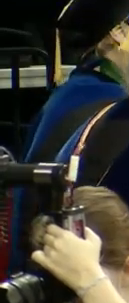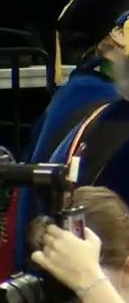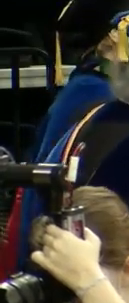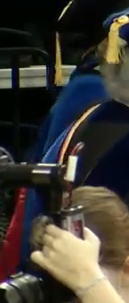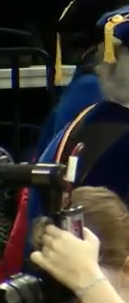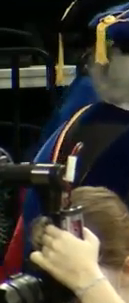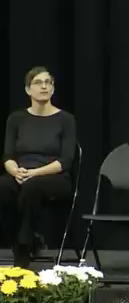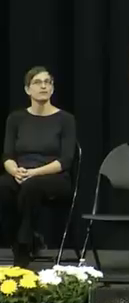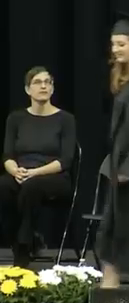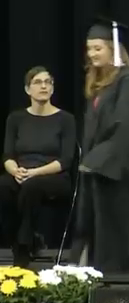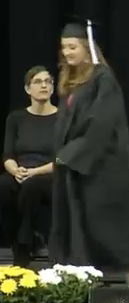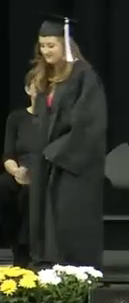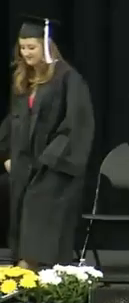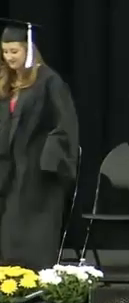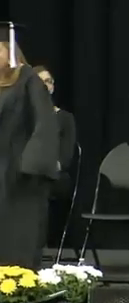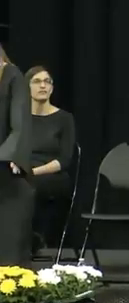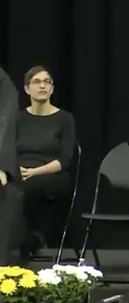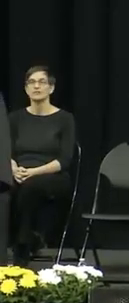Jordan Beck.